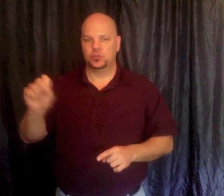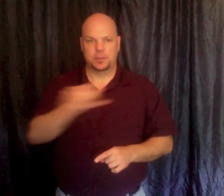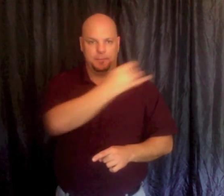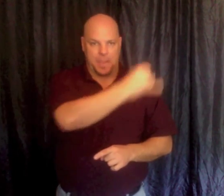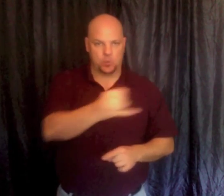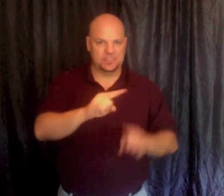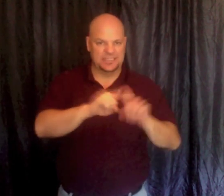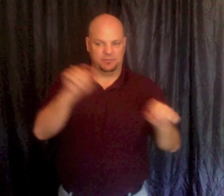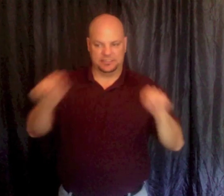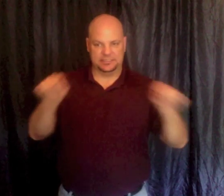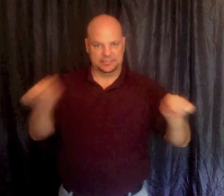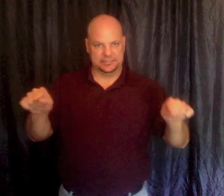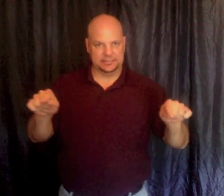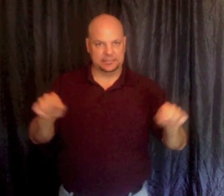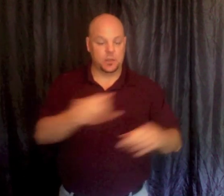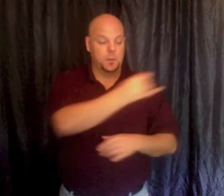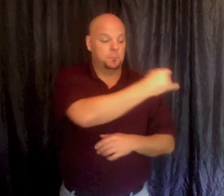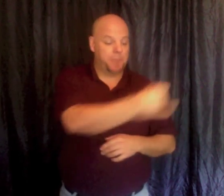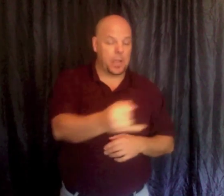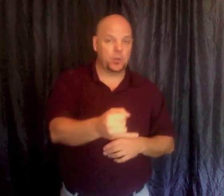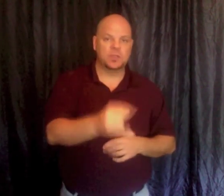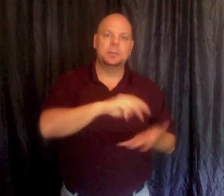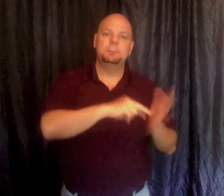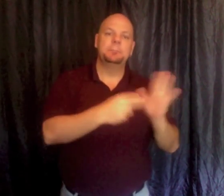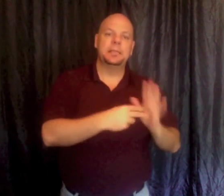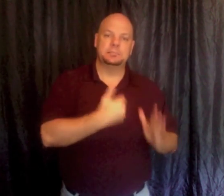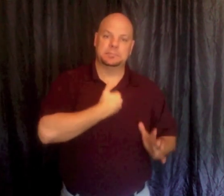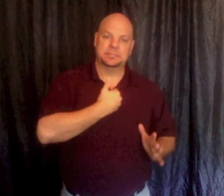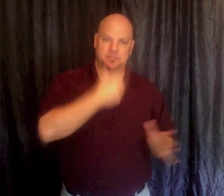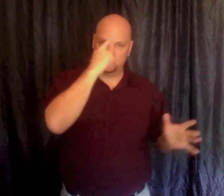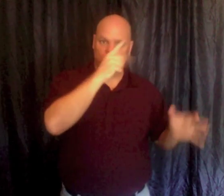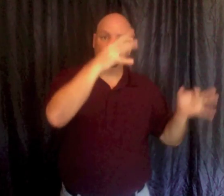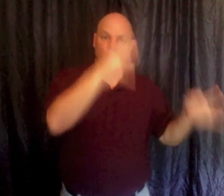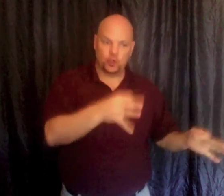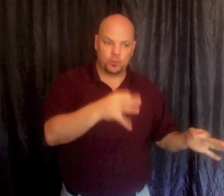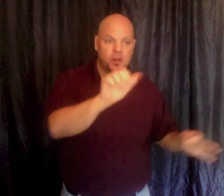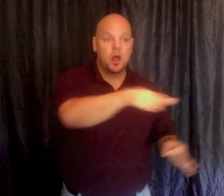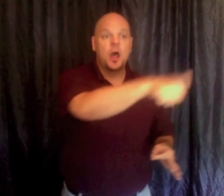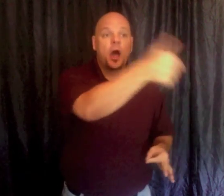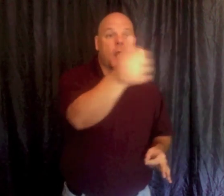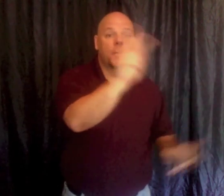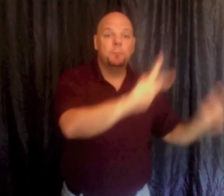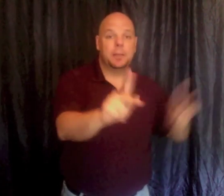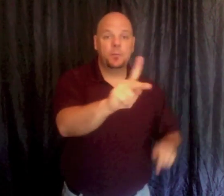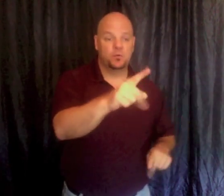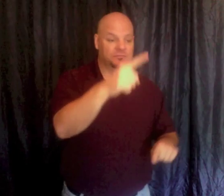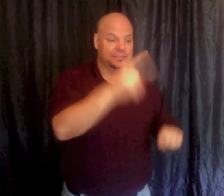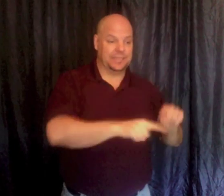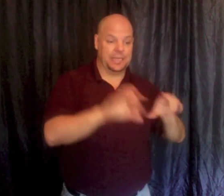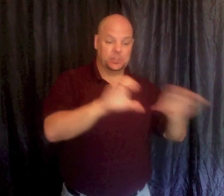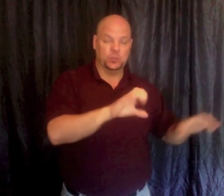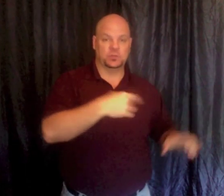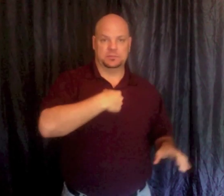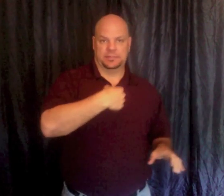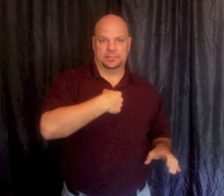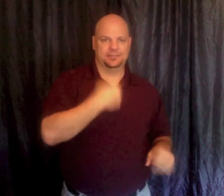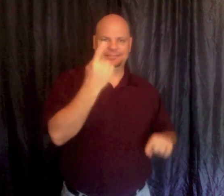a boundary is what you've determined that other people or environments cannot do to you.